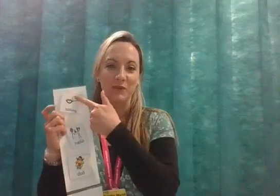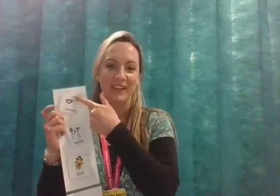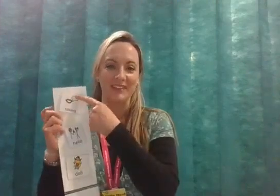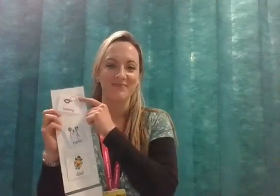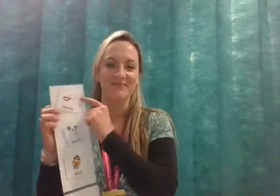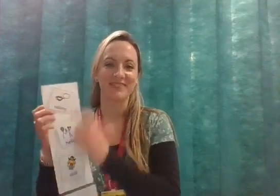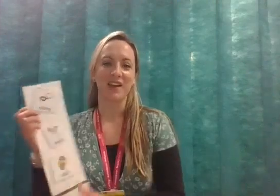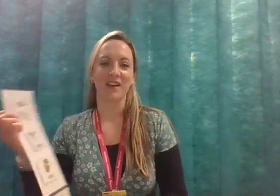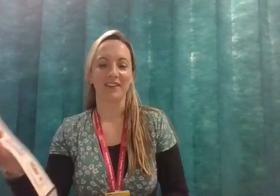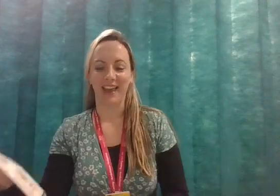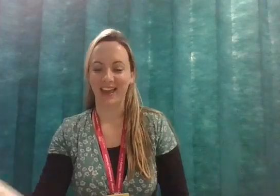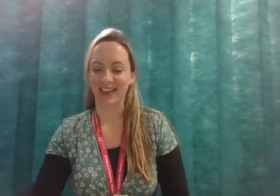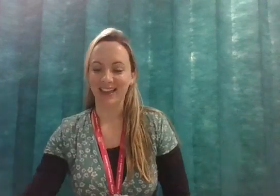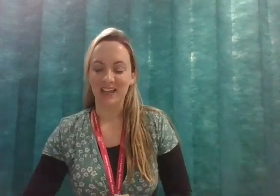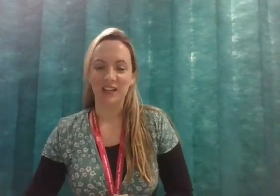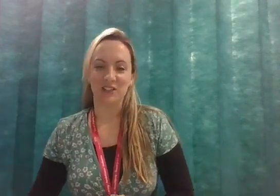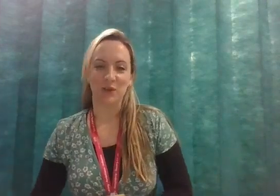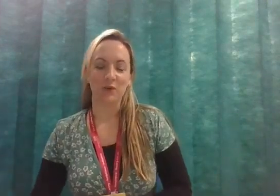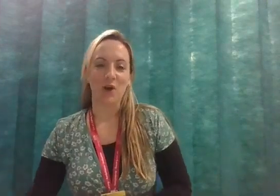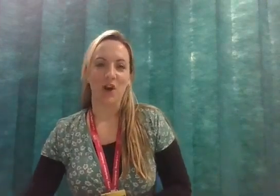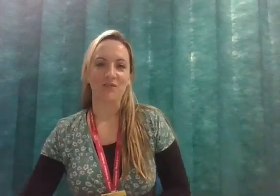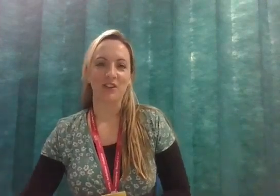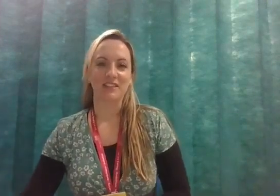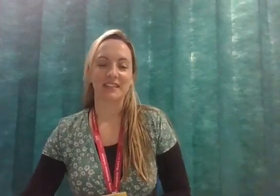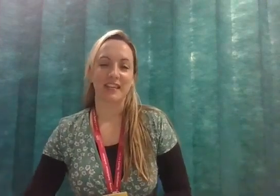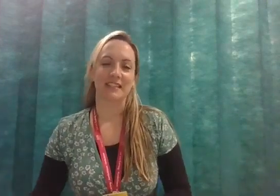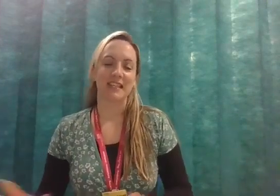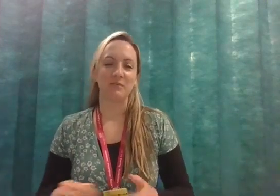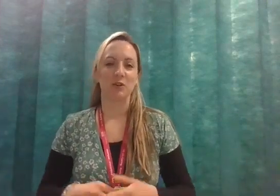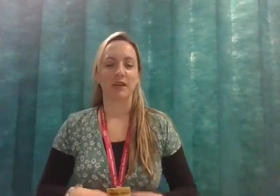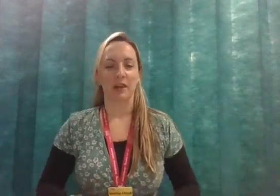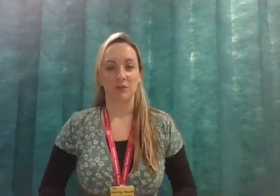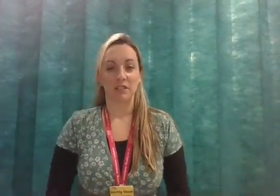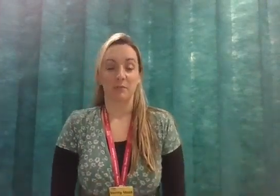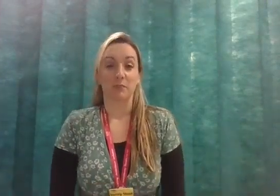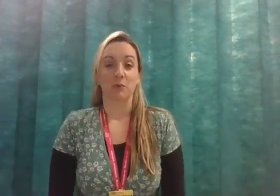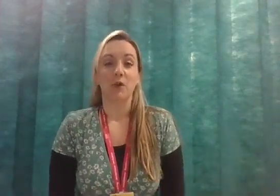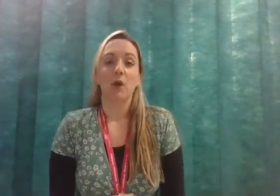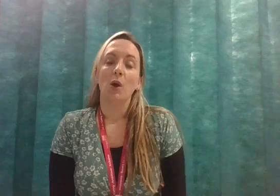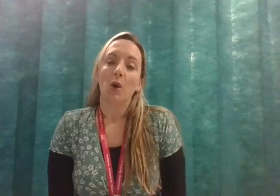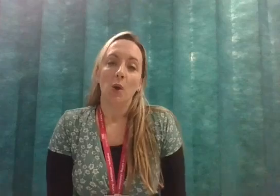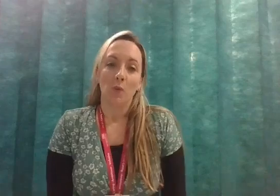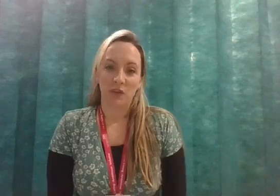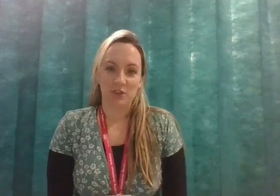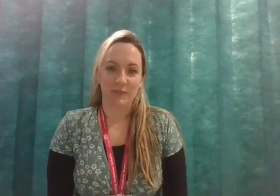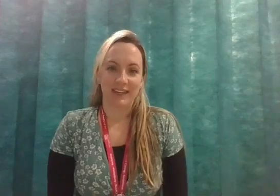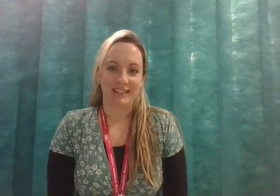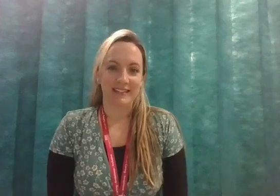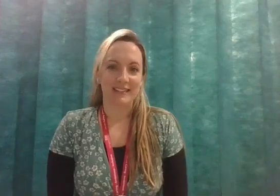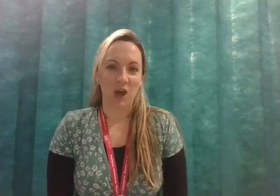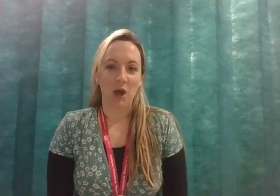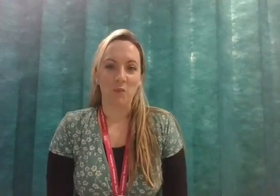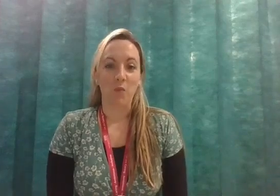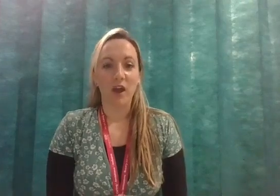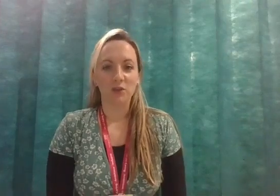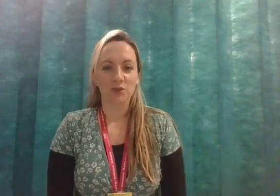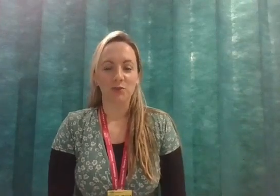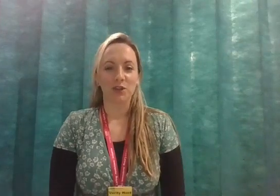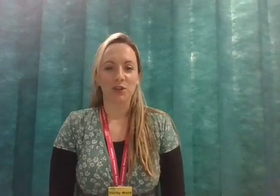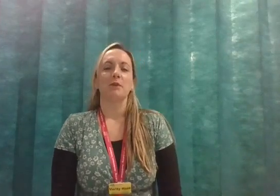talking. Okay, so our focus today is keeping your language simple, which means when you're talking to your